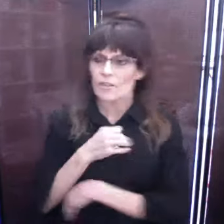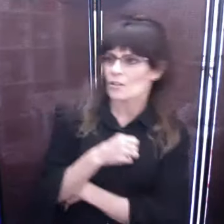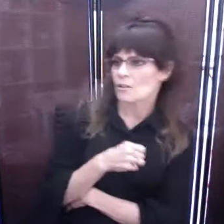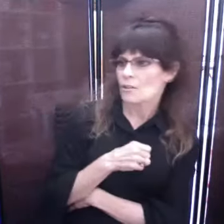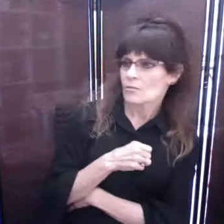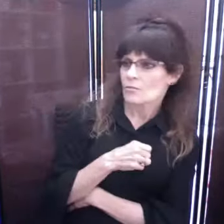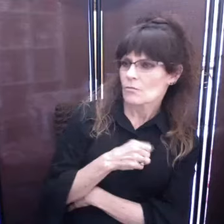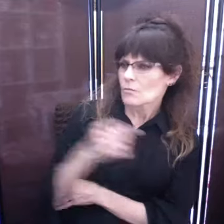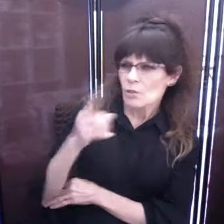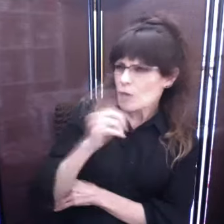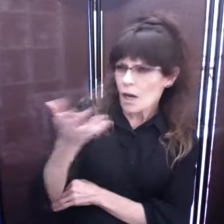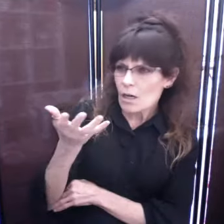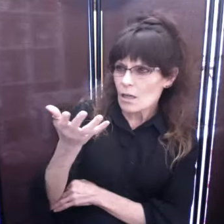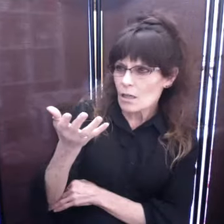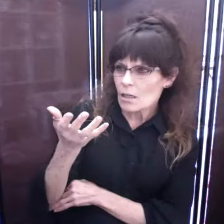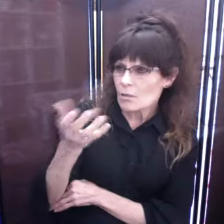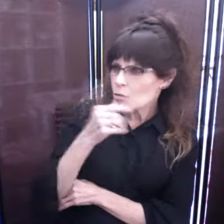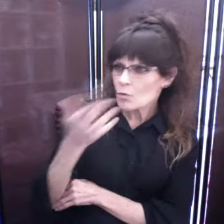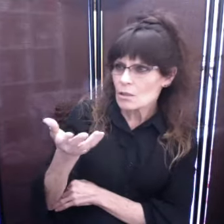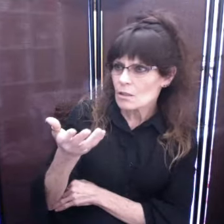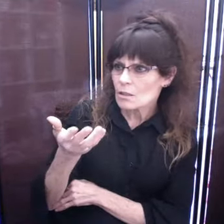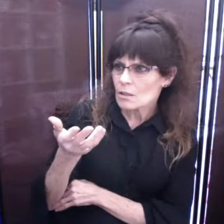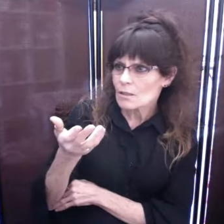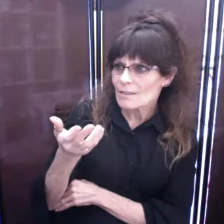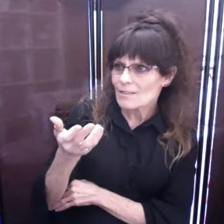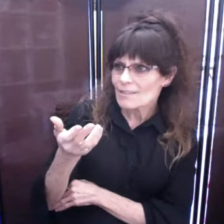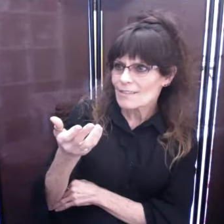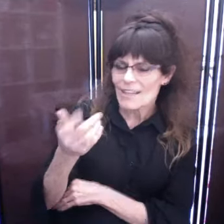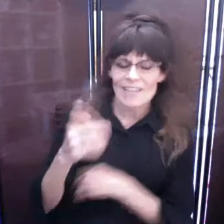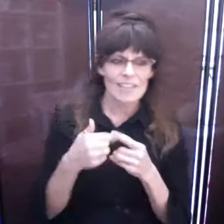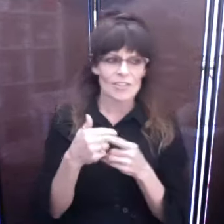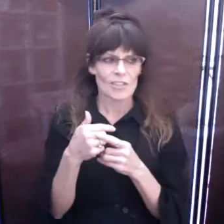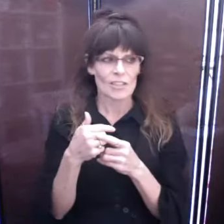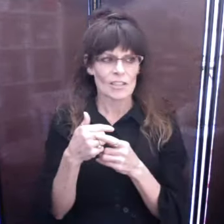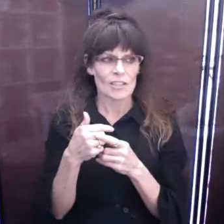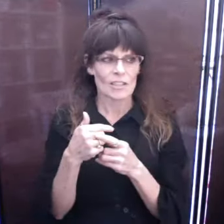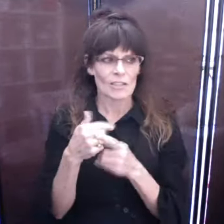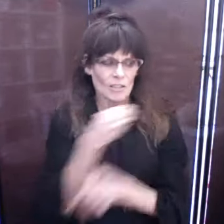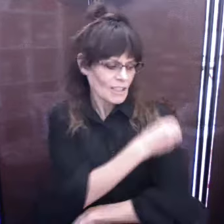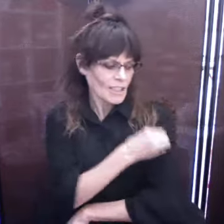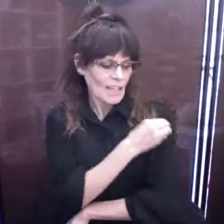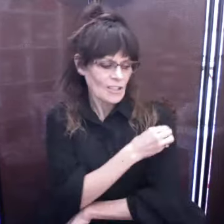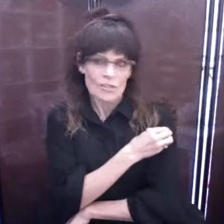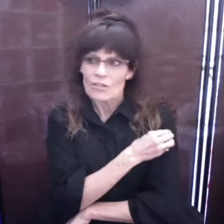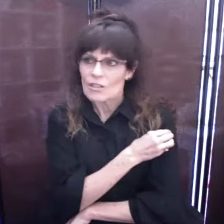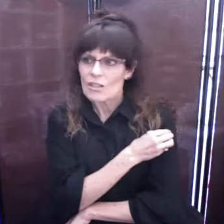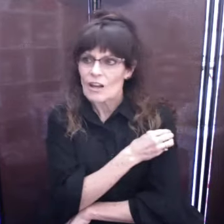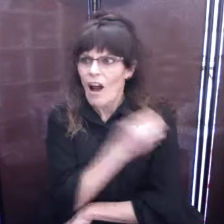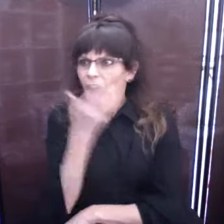you are who? And then she looks at the tattoo on my arm and she goes, oh my God, oh